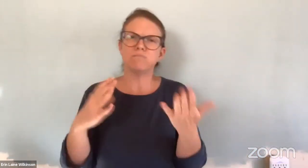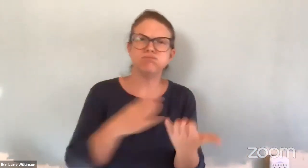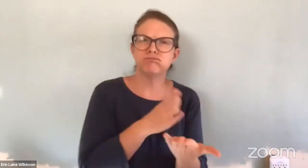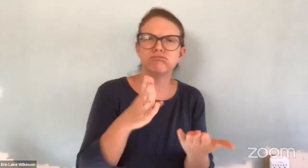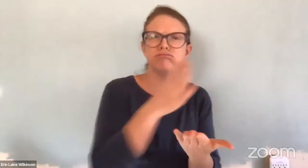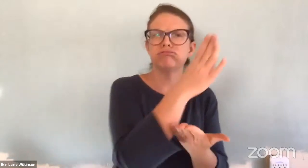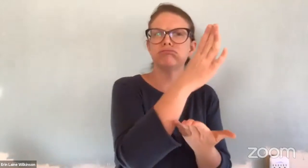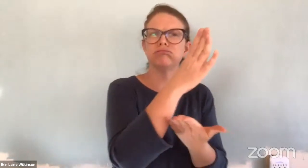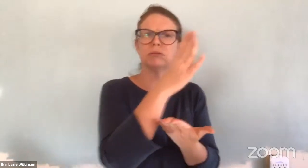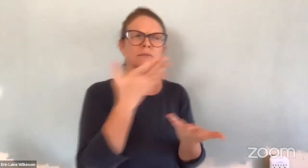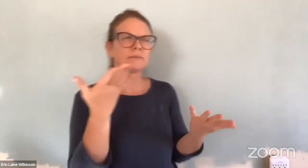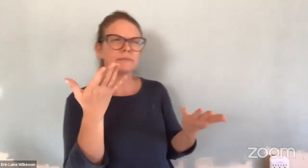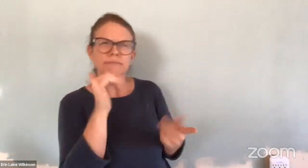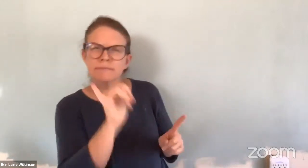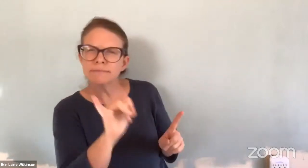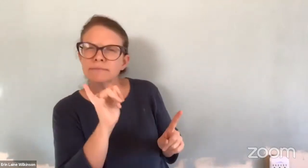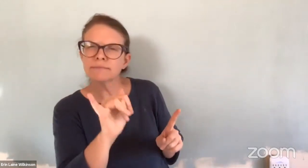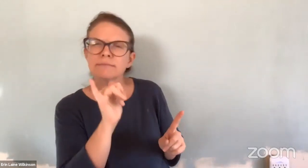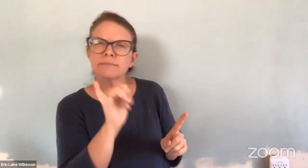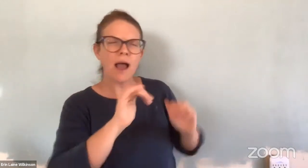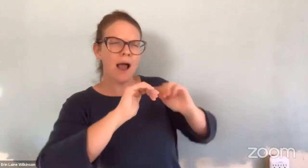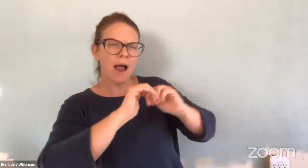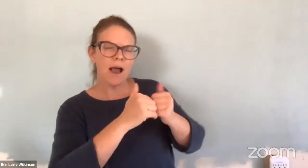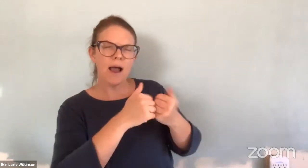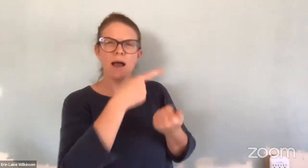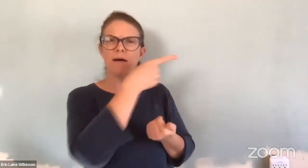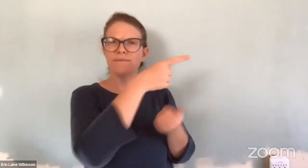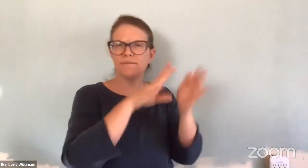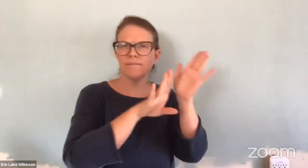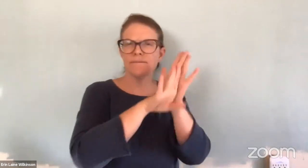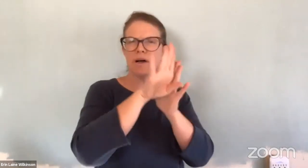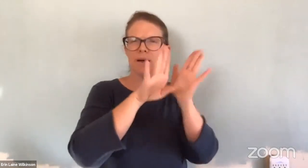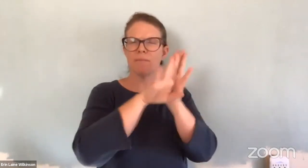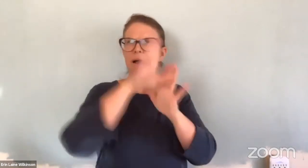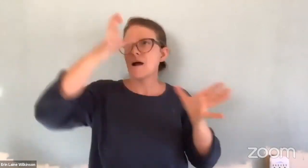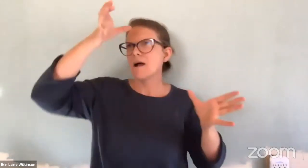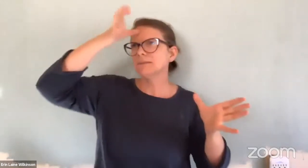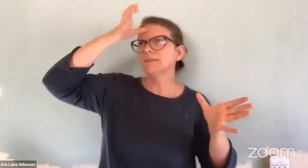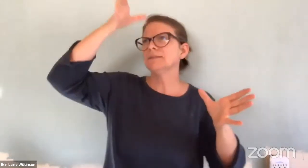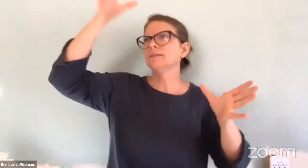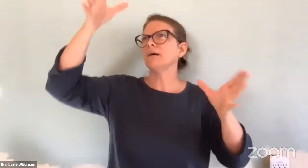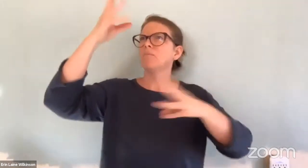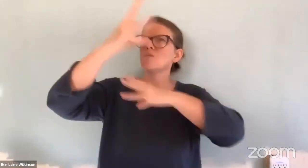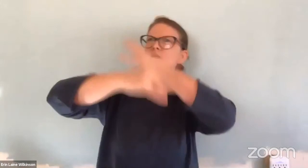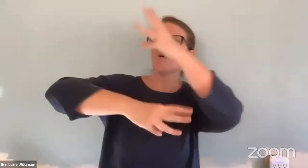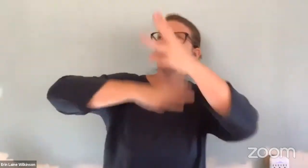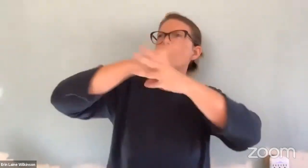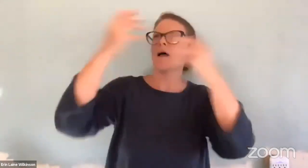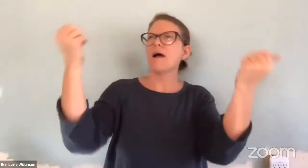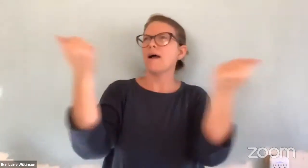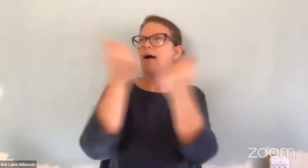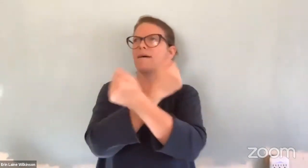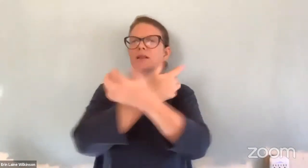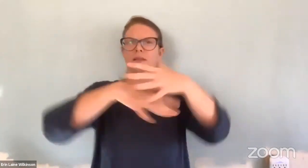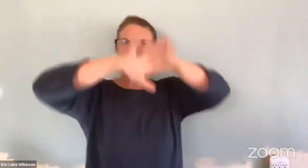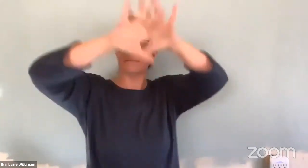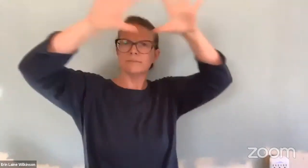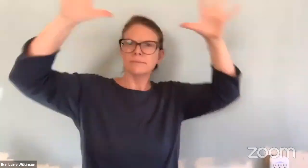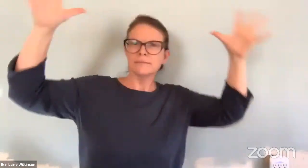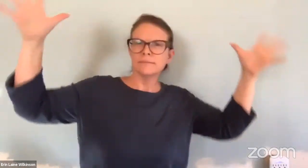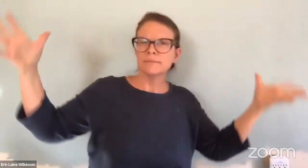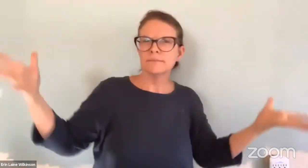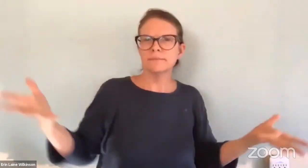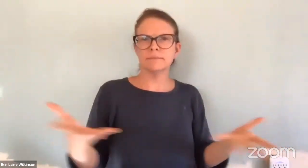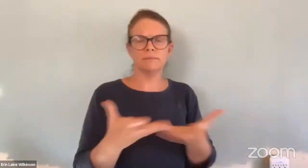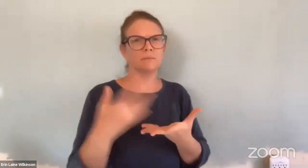think about deaf people's lives, their ability to navigate through what can be challenging situations, their development of concepts of